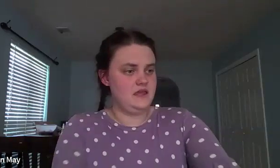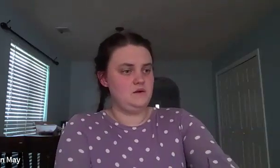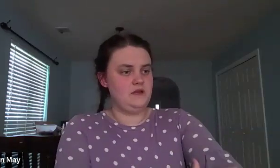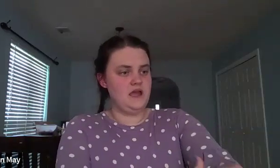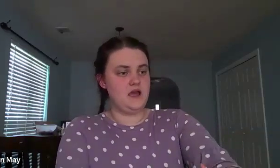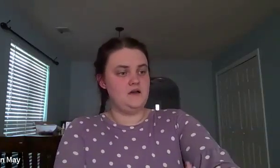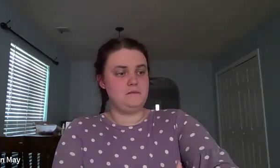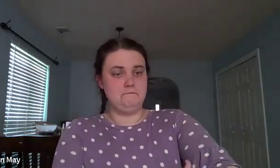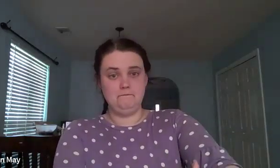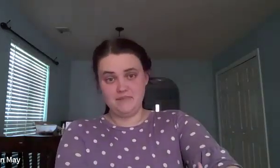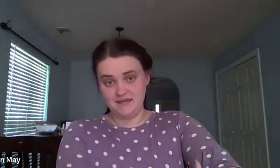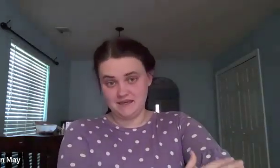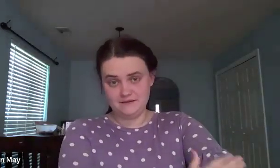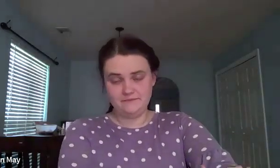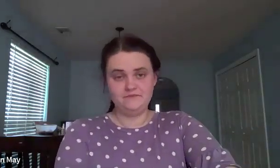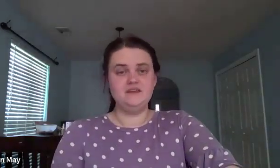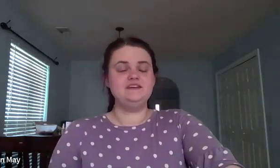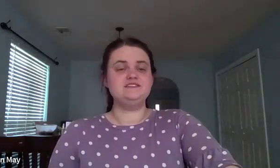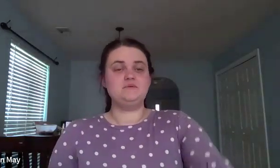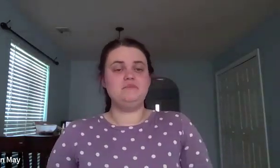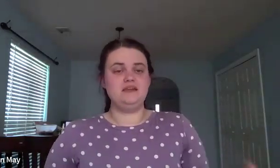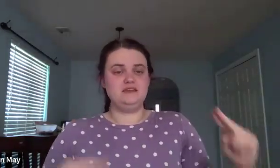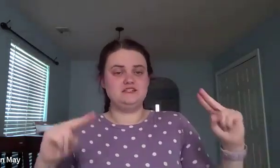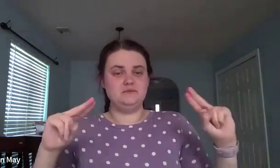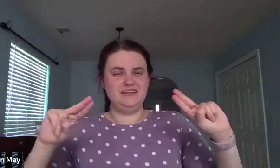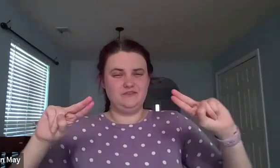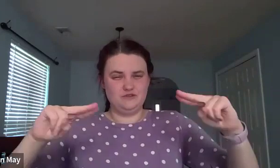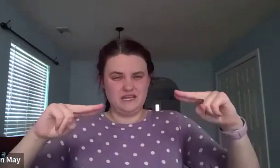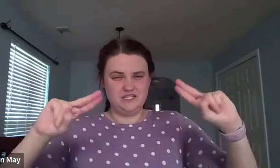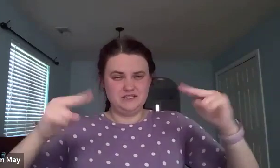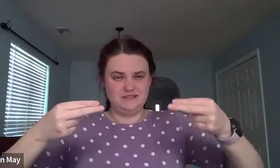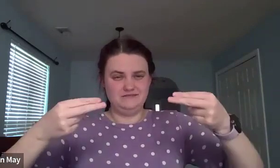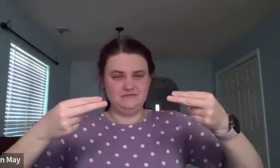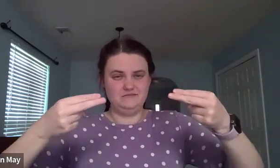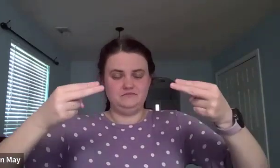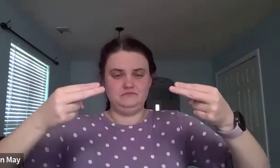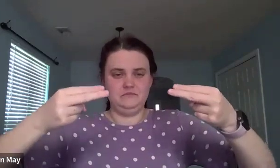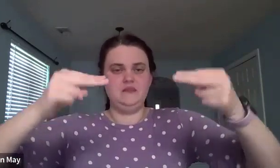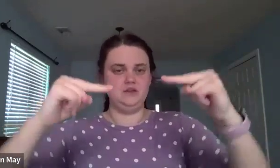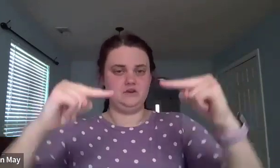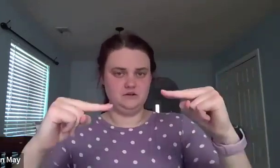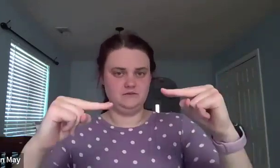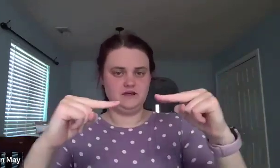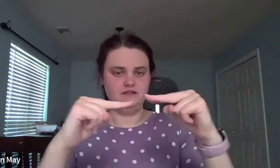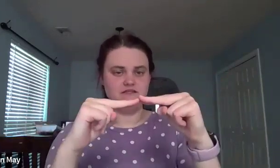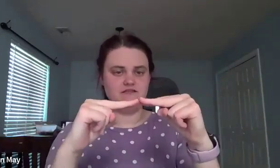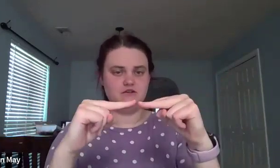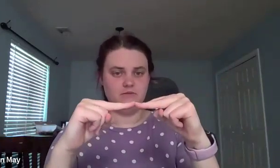Then we have bacon. So bacon is going to be, again, those H's, and then you're going to turn them flat like this. They're going to